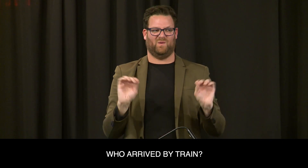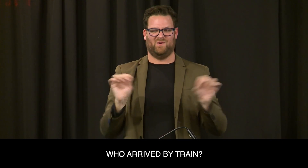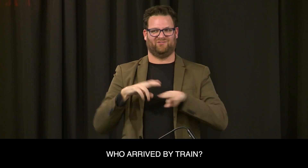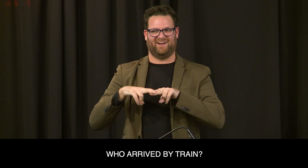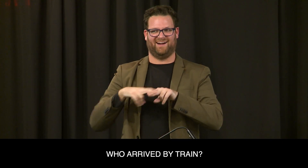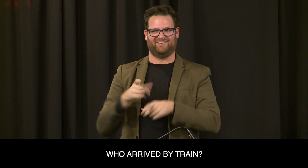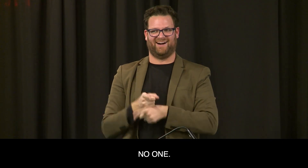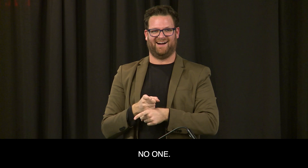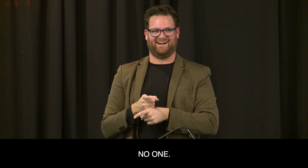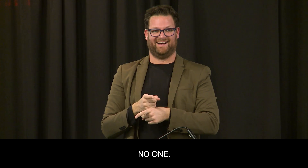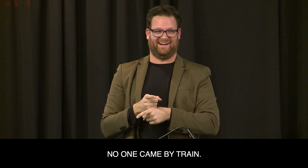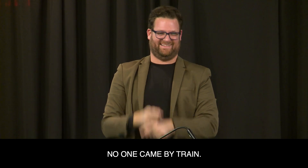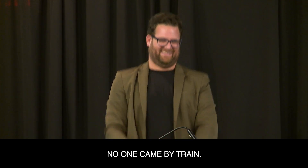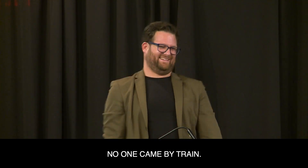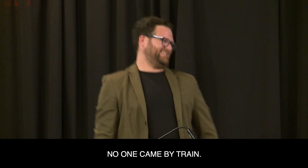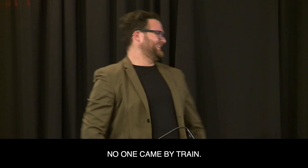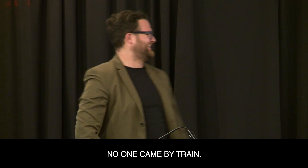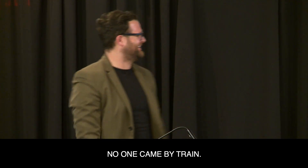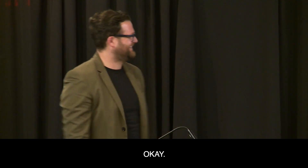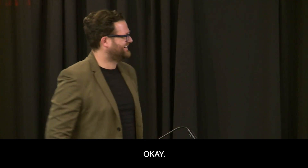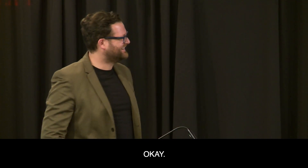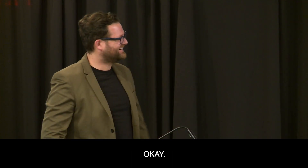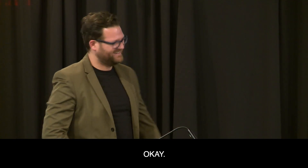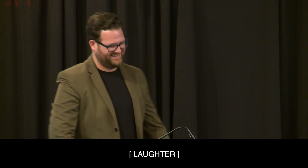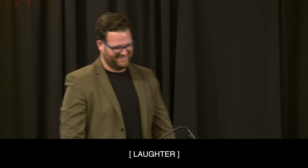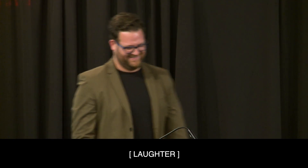train? No one? No one came by train? Okay.